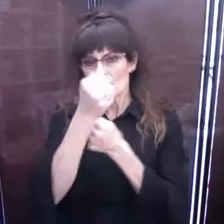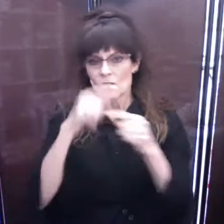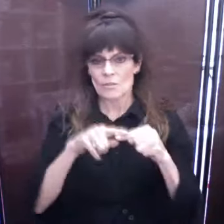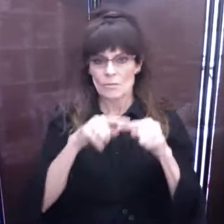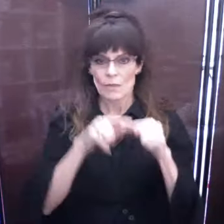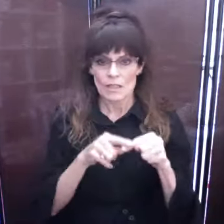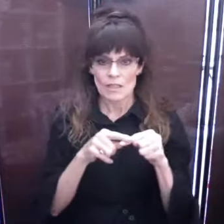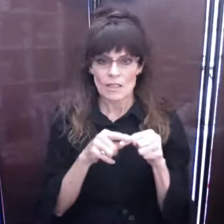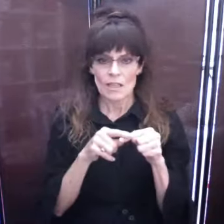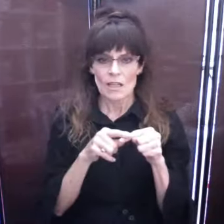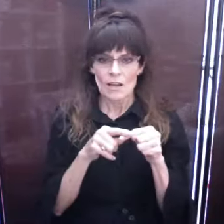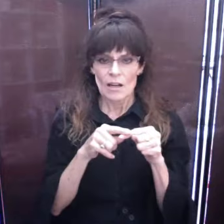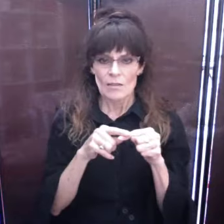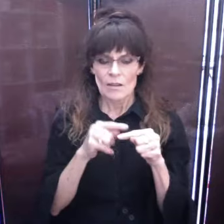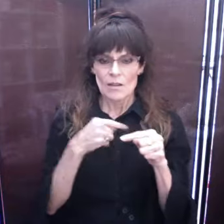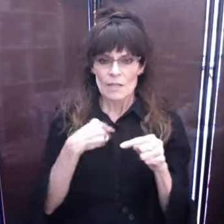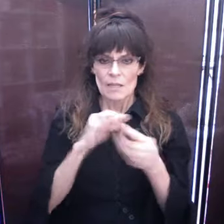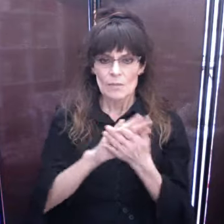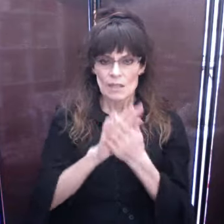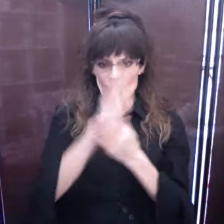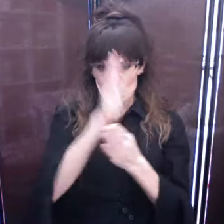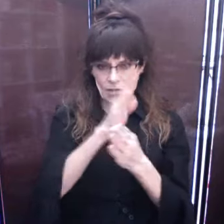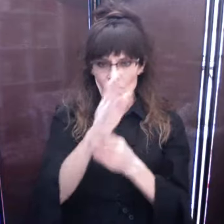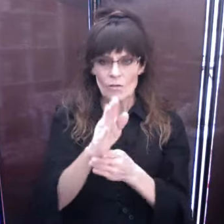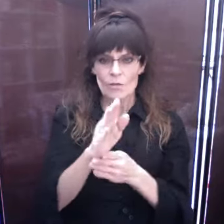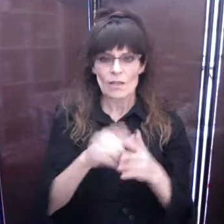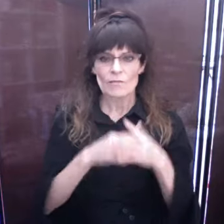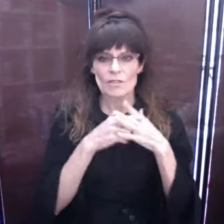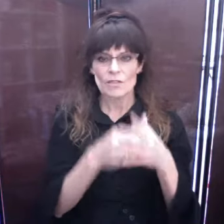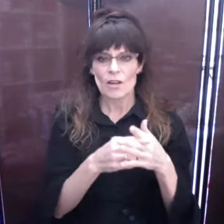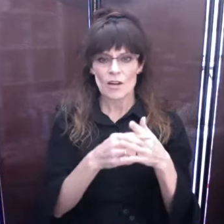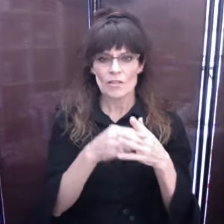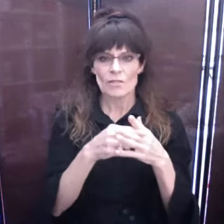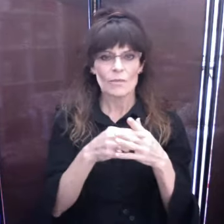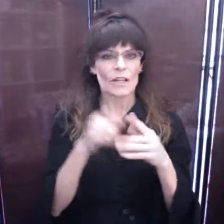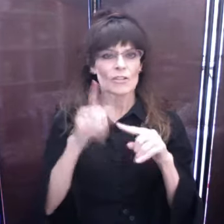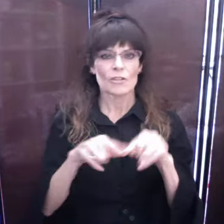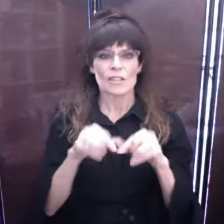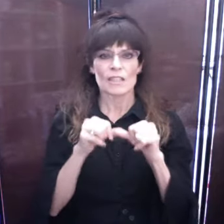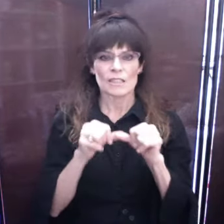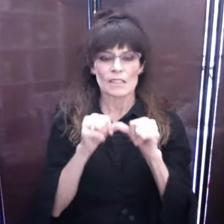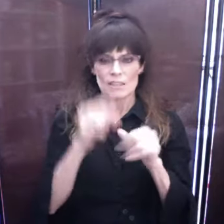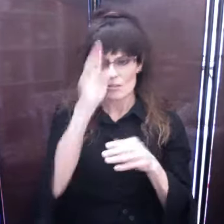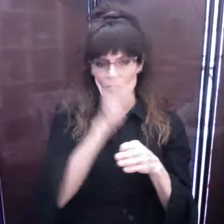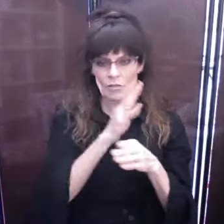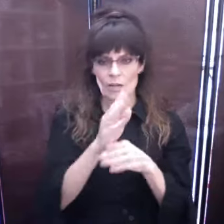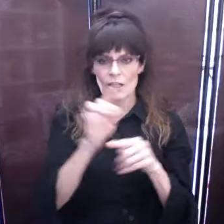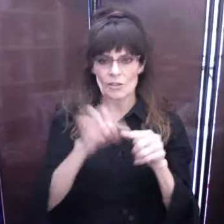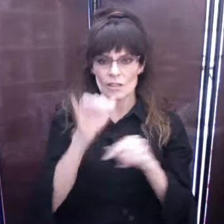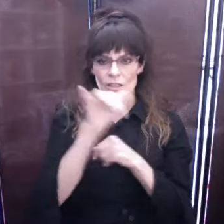these things. I never got very far, I will admit, that started on me being sober, and I could not do it. I could not stay sober. Least of all,